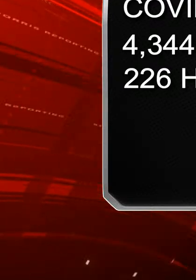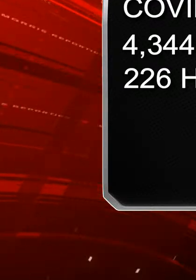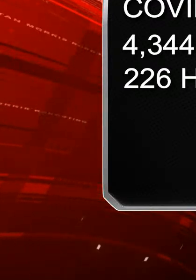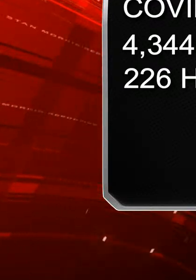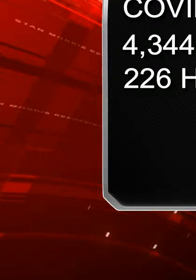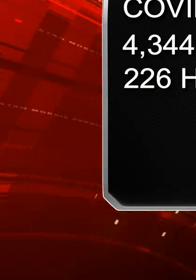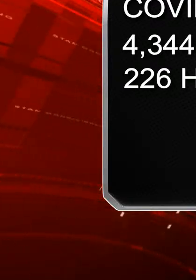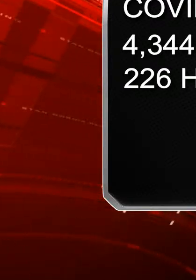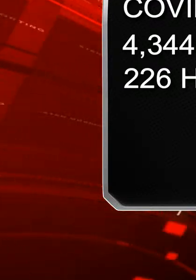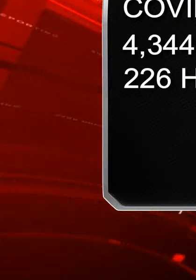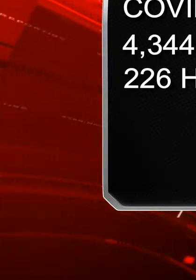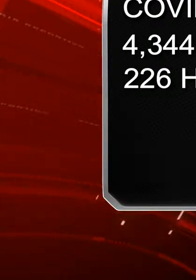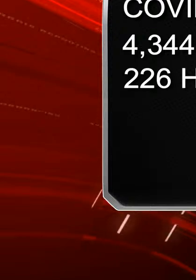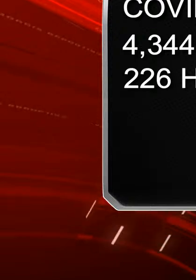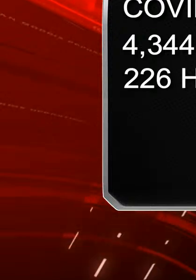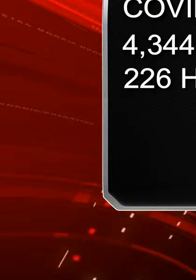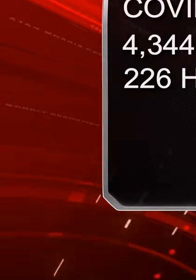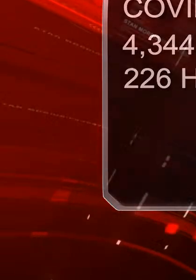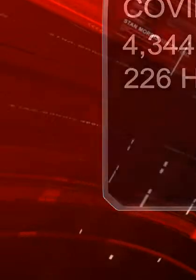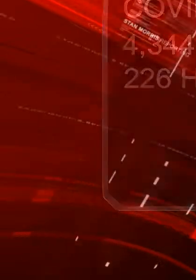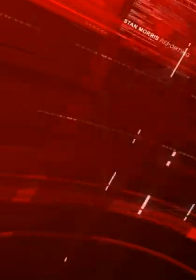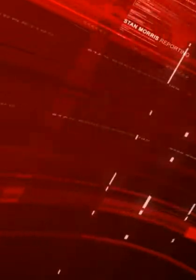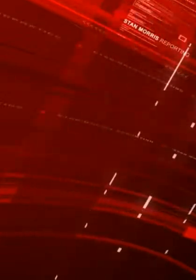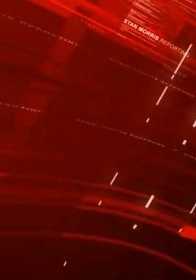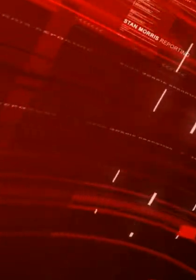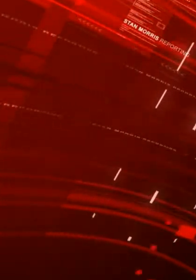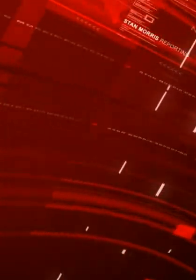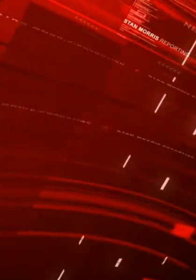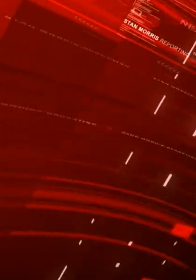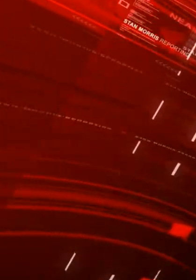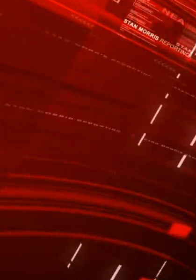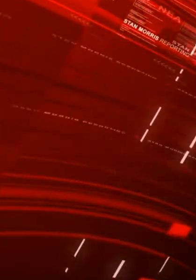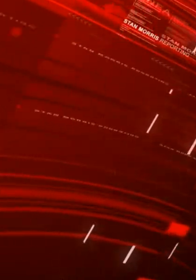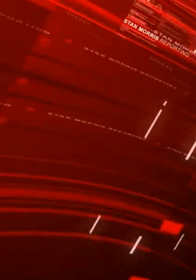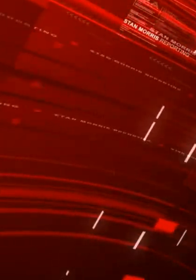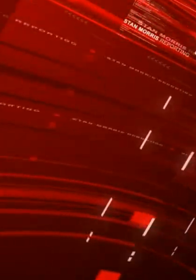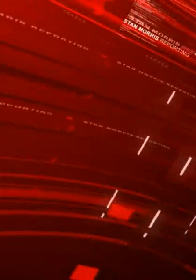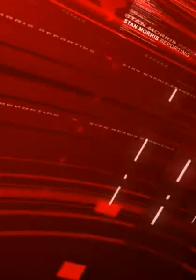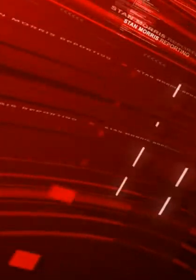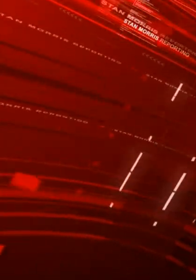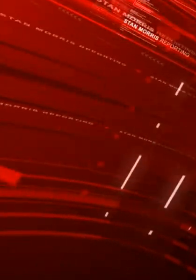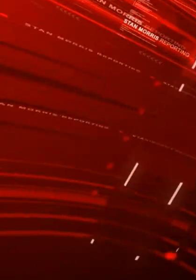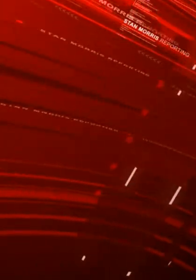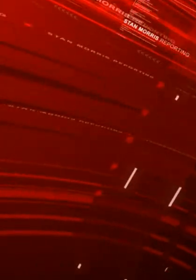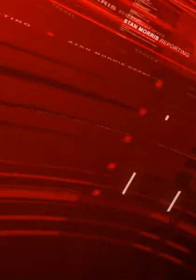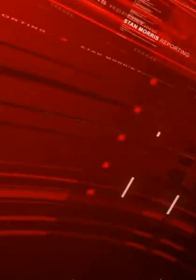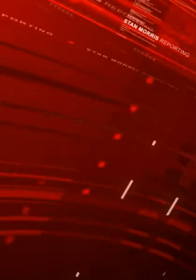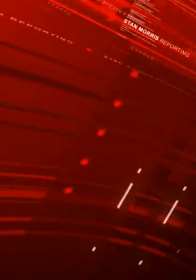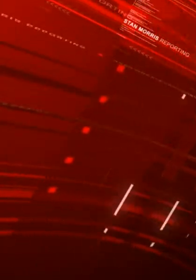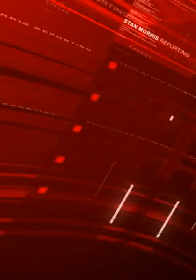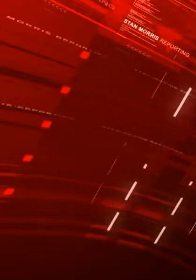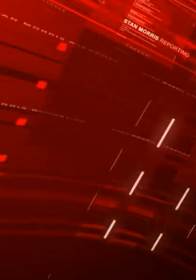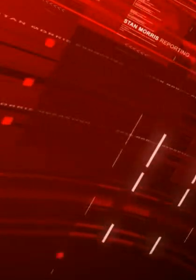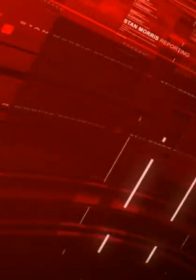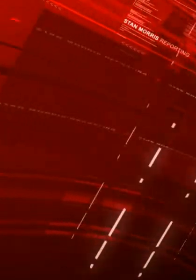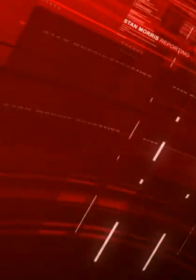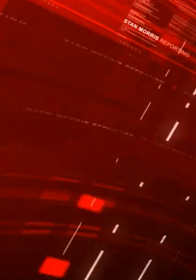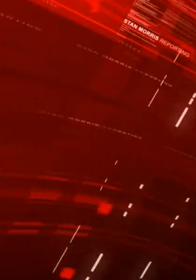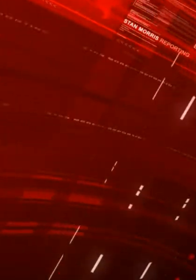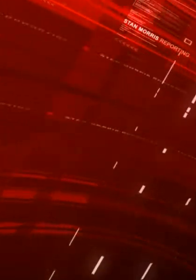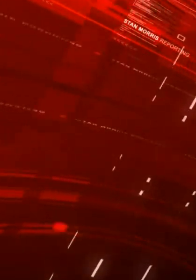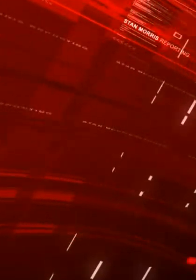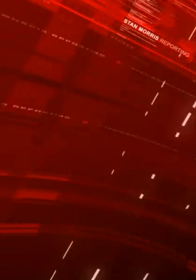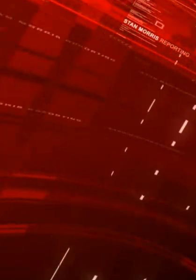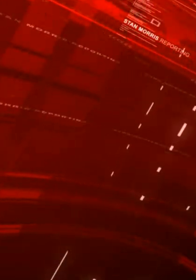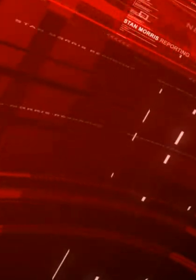Morris in Jonesboro. It's been good to have you in, and you're up to date on NEA Report. Consider becoming a supporter to join our club of fun for 99